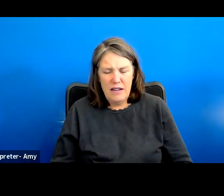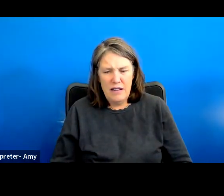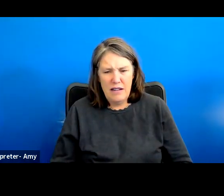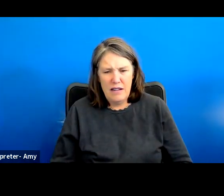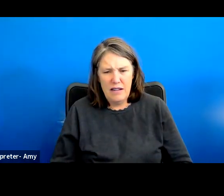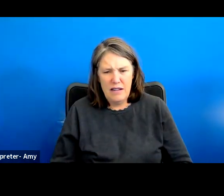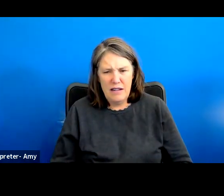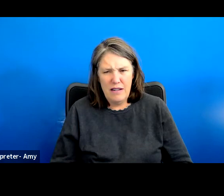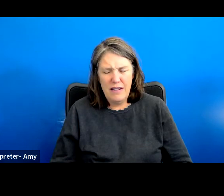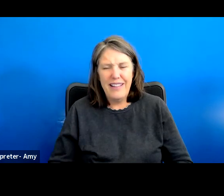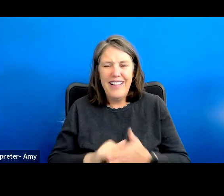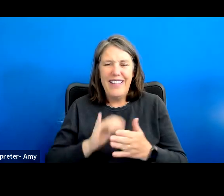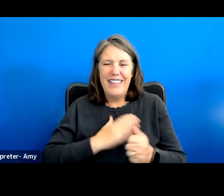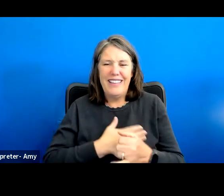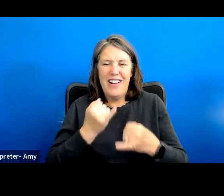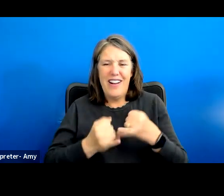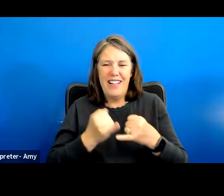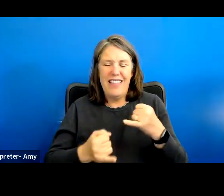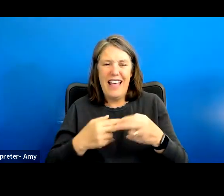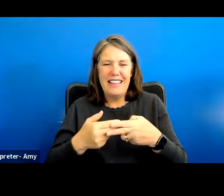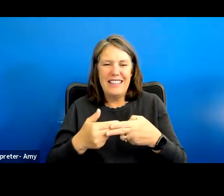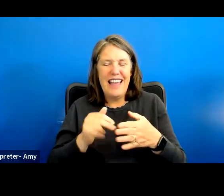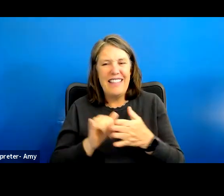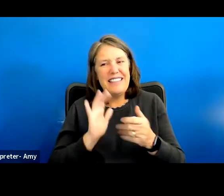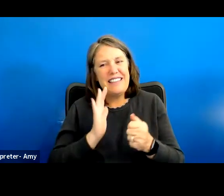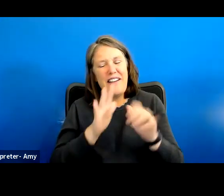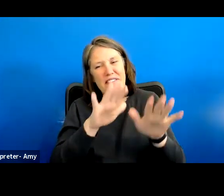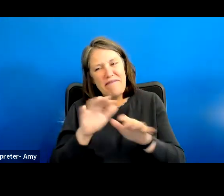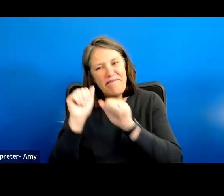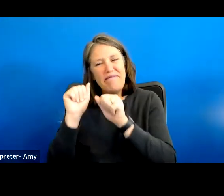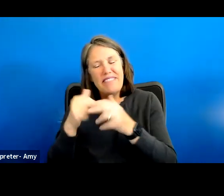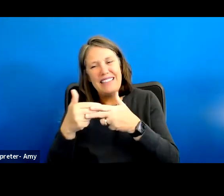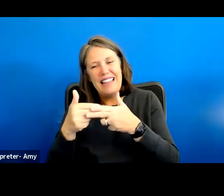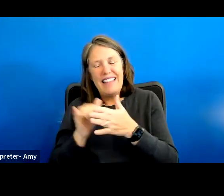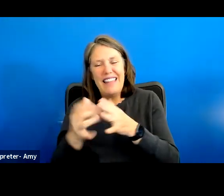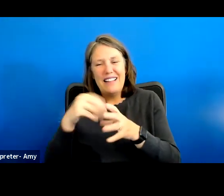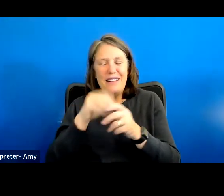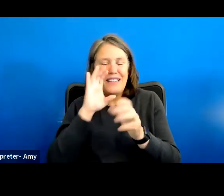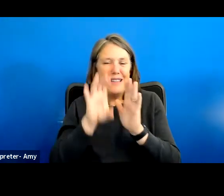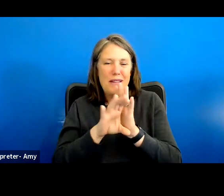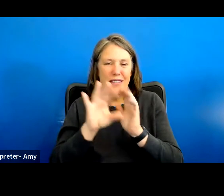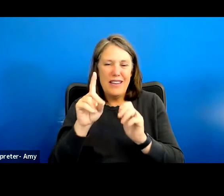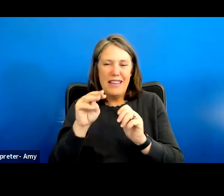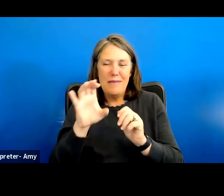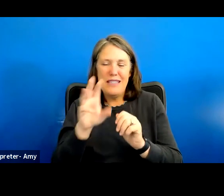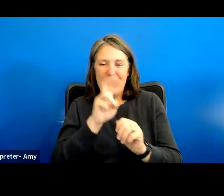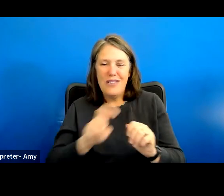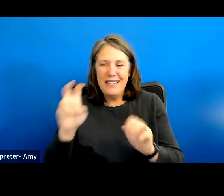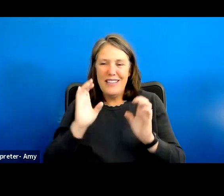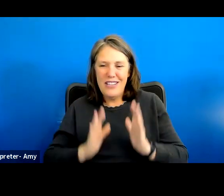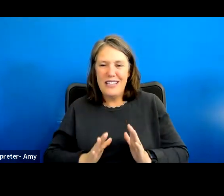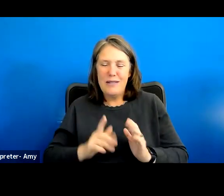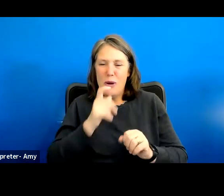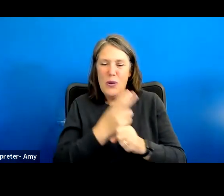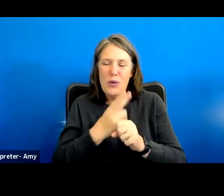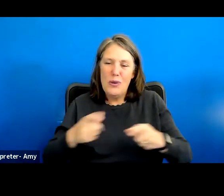So this is our last slide. This is our takeaway slide. It includes an image of a DMC transition consumer who uses